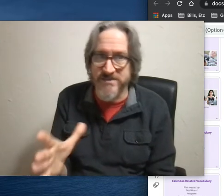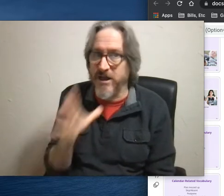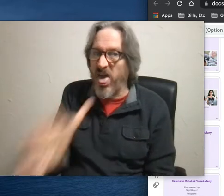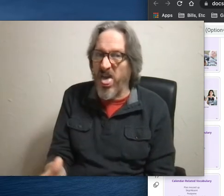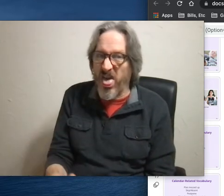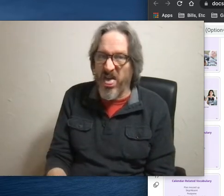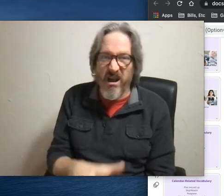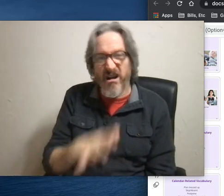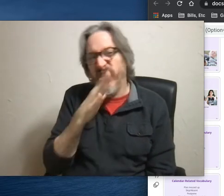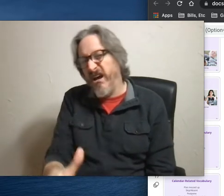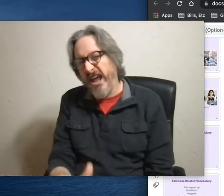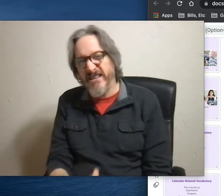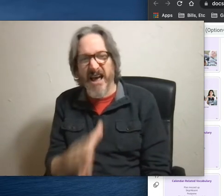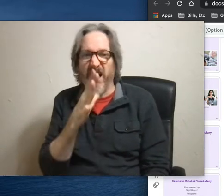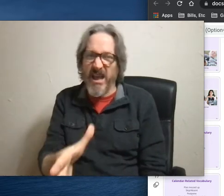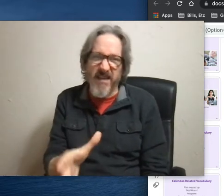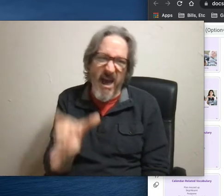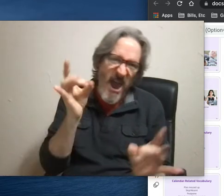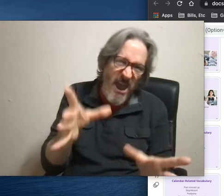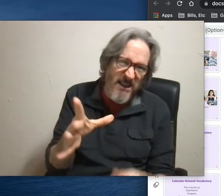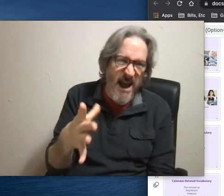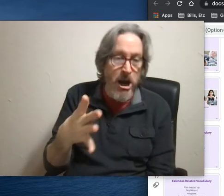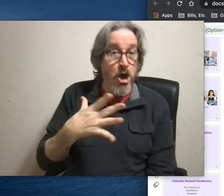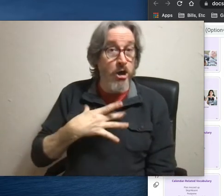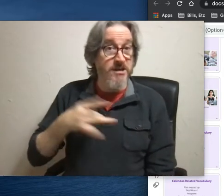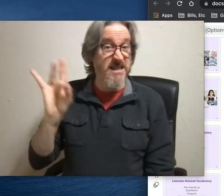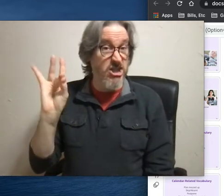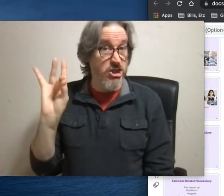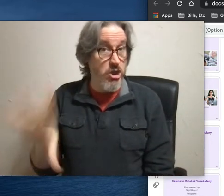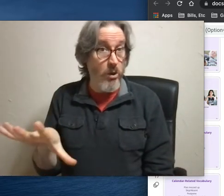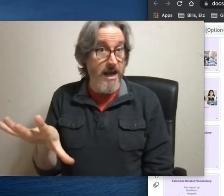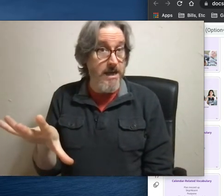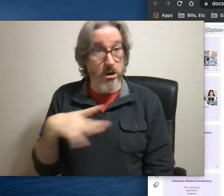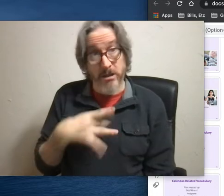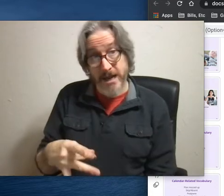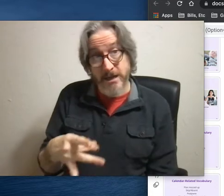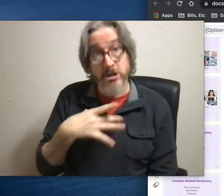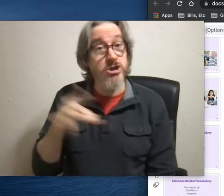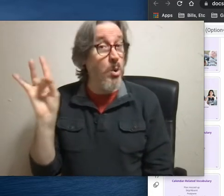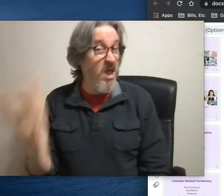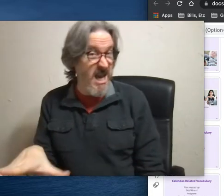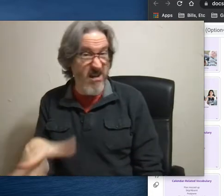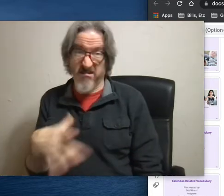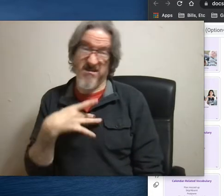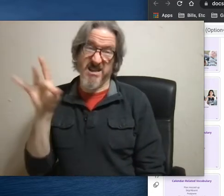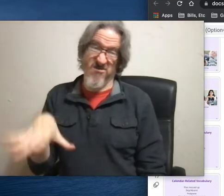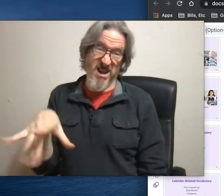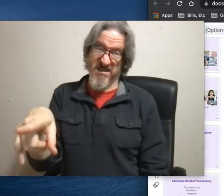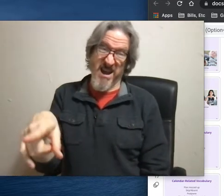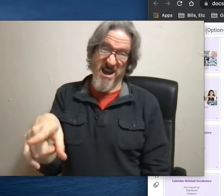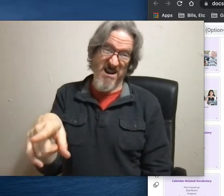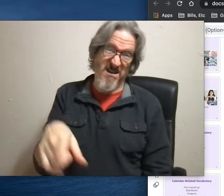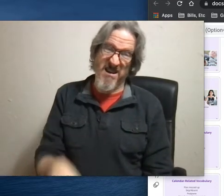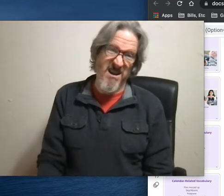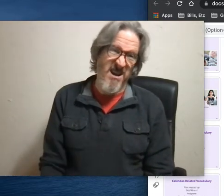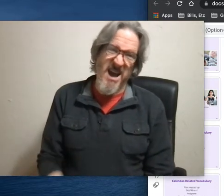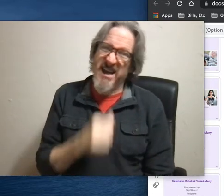up because of it. Ugh, I hate that, hate that, hate that. Don't like, don't like. I don't like